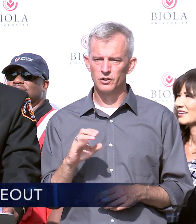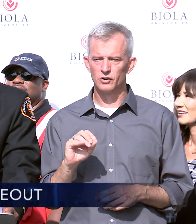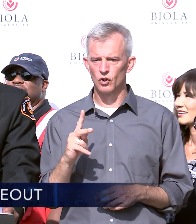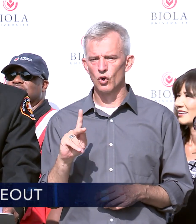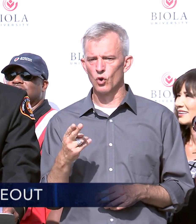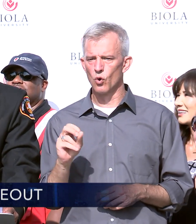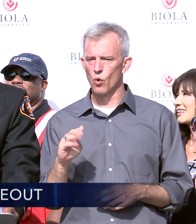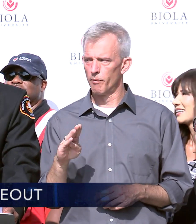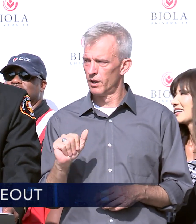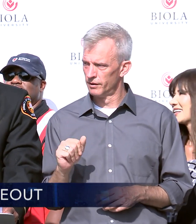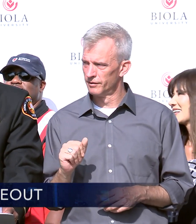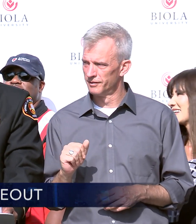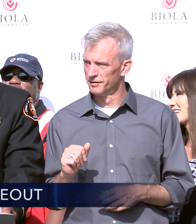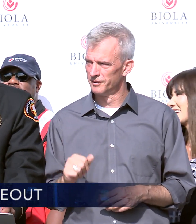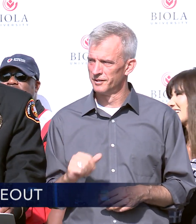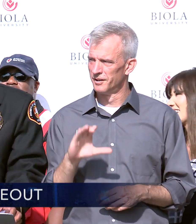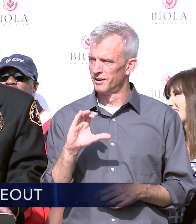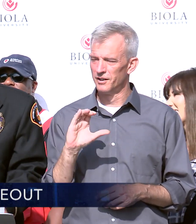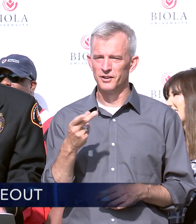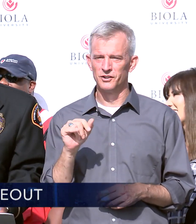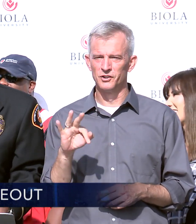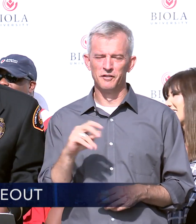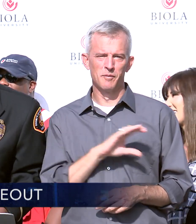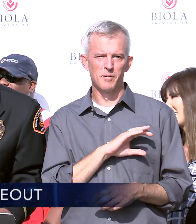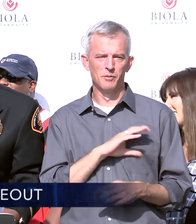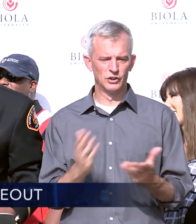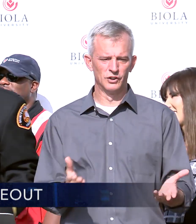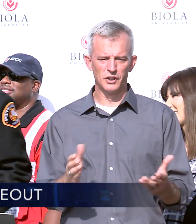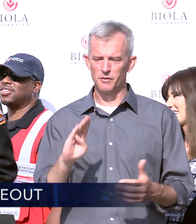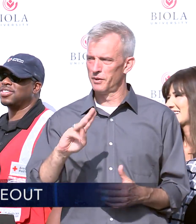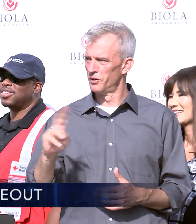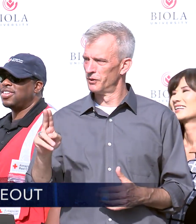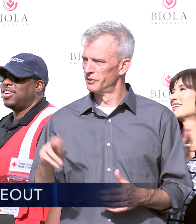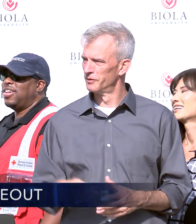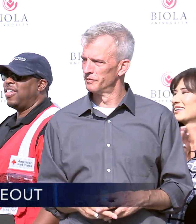Justacoba. He's the Chief of Police at Biola campus. So, John.